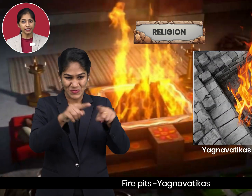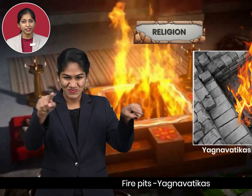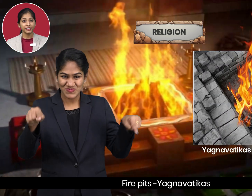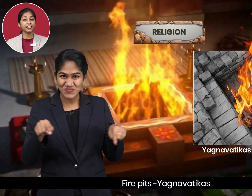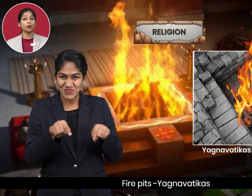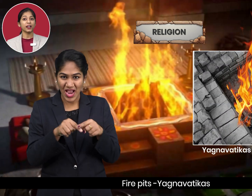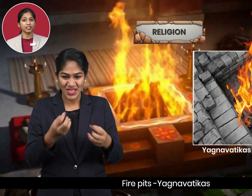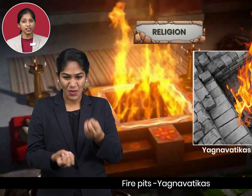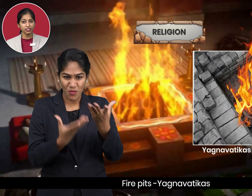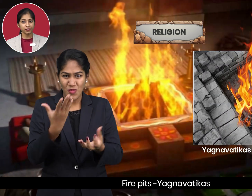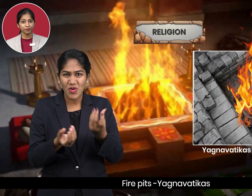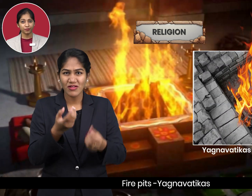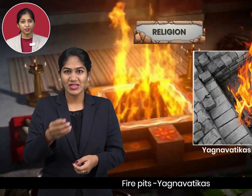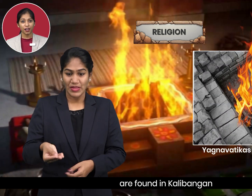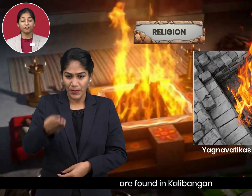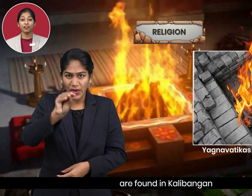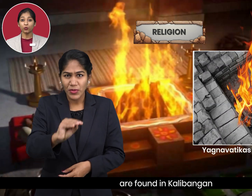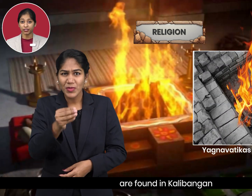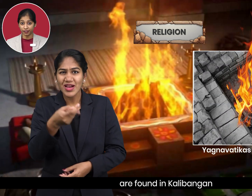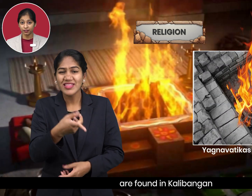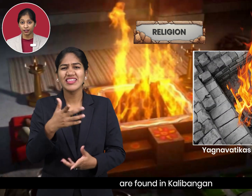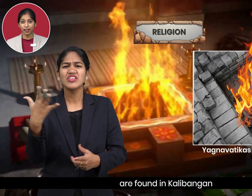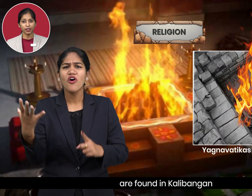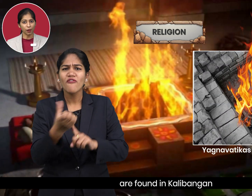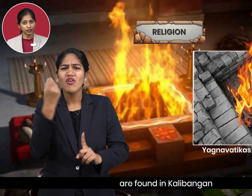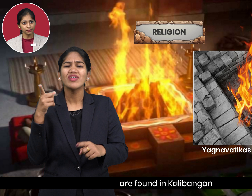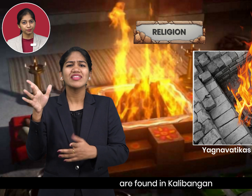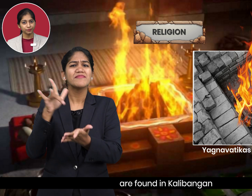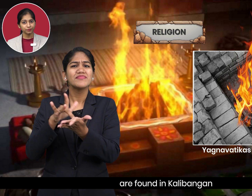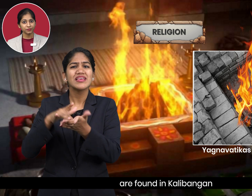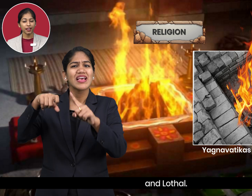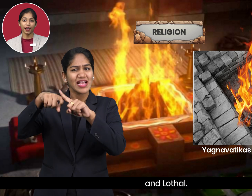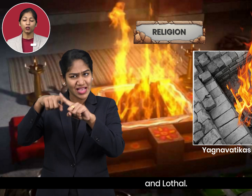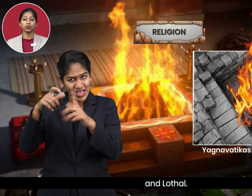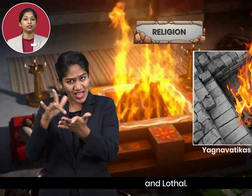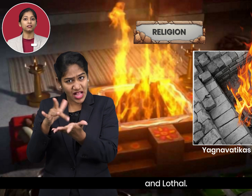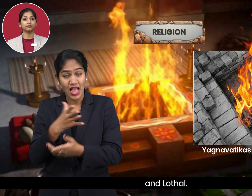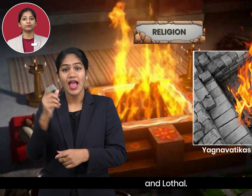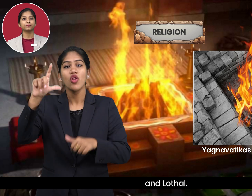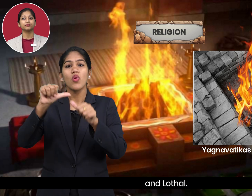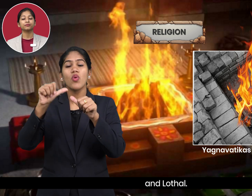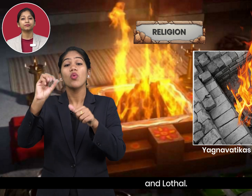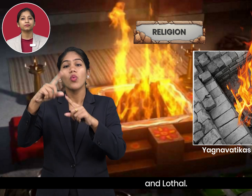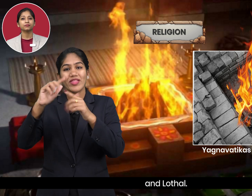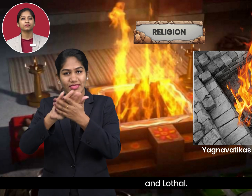Fire pits, Yagnavatikas, are found in Kalibagan and Lothal.